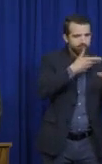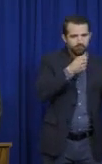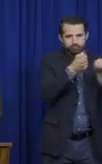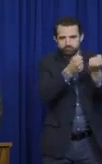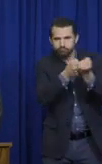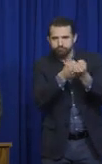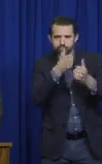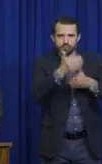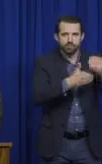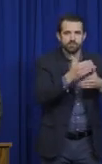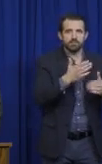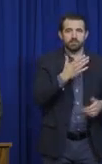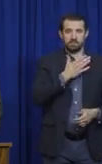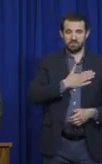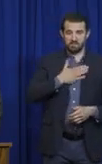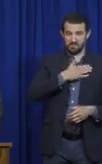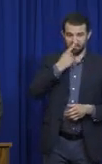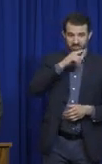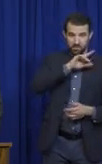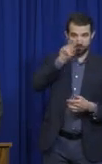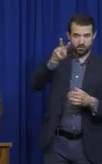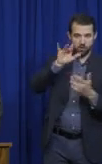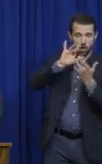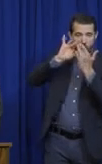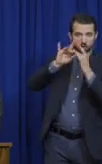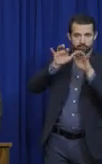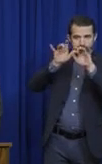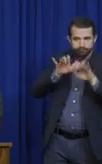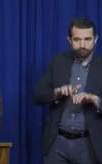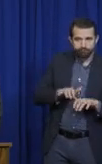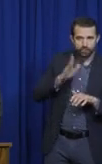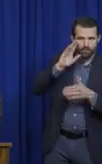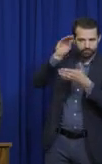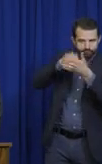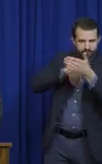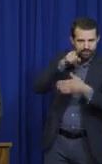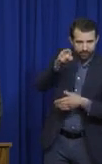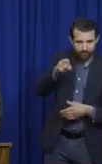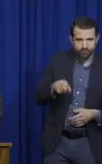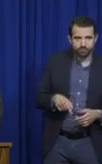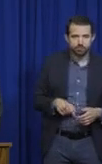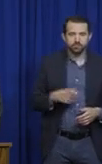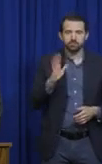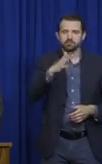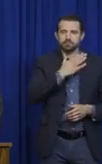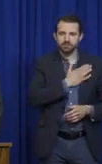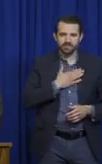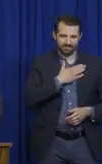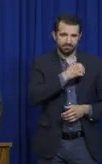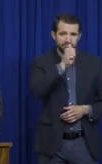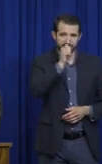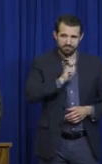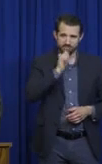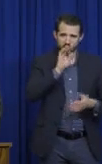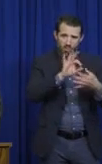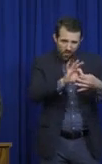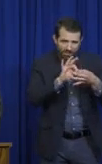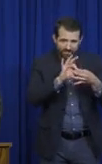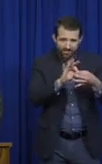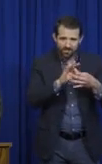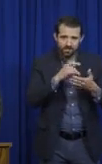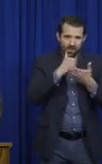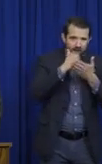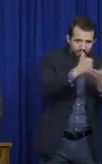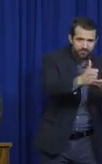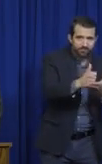online for pandemic unemployment assistance. And we ask for your cooperation on following an alphabetical